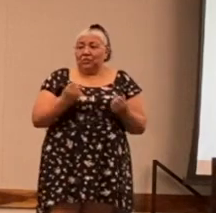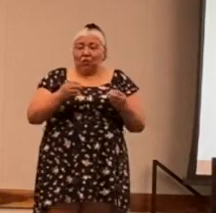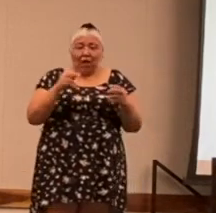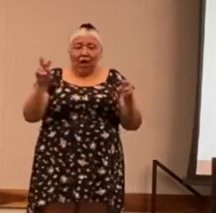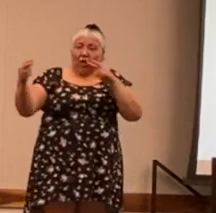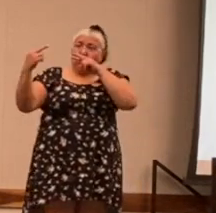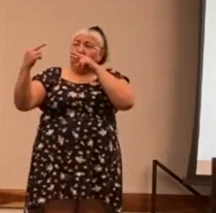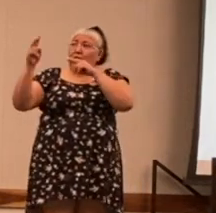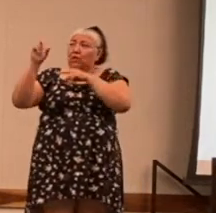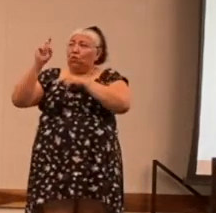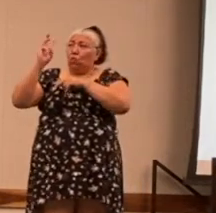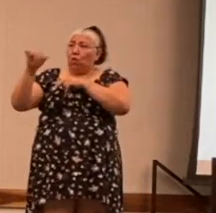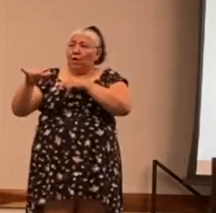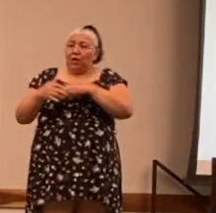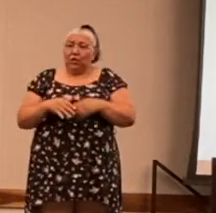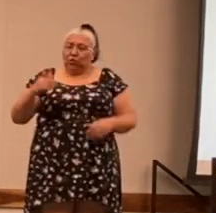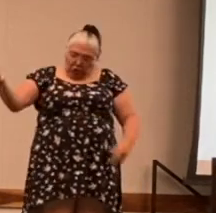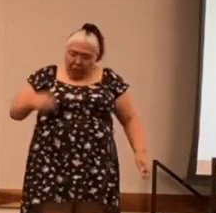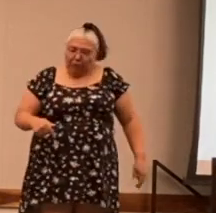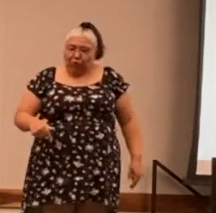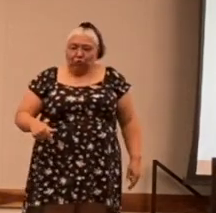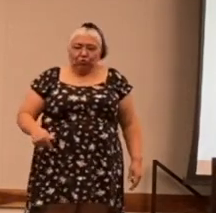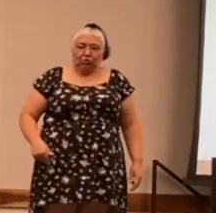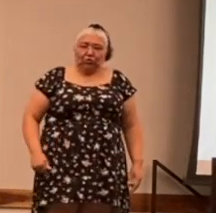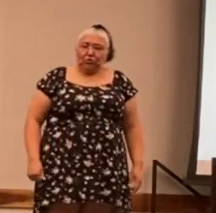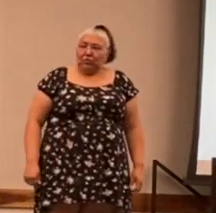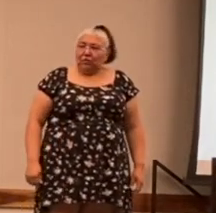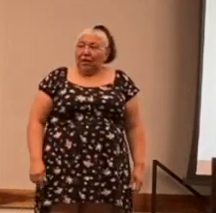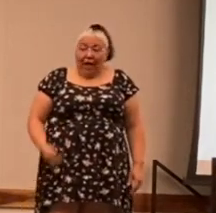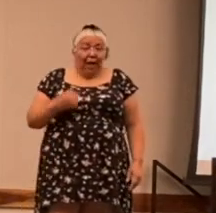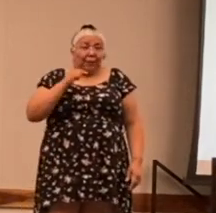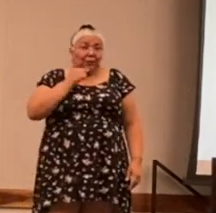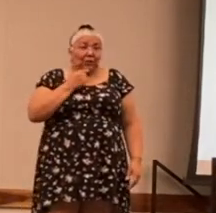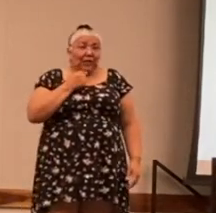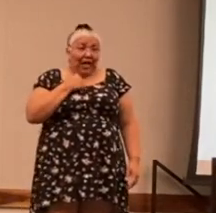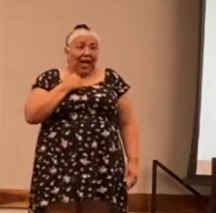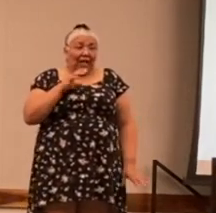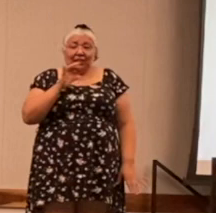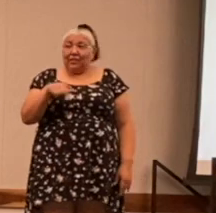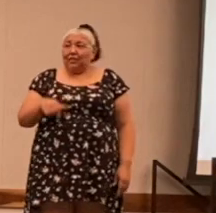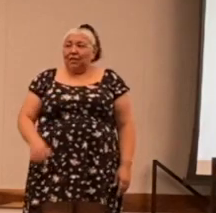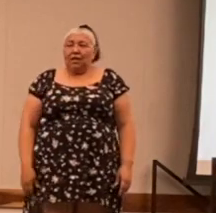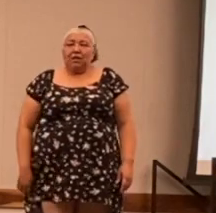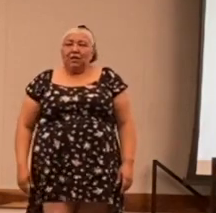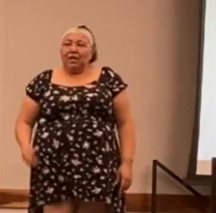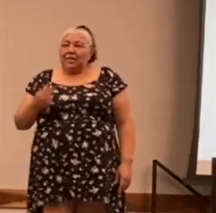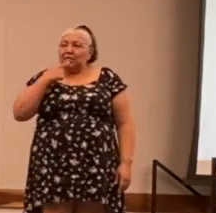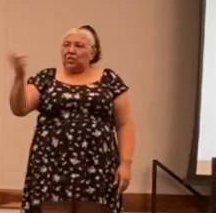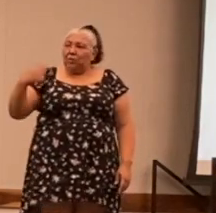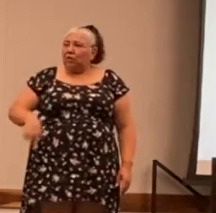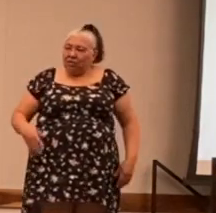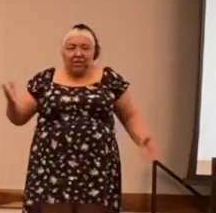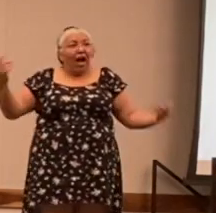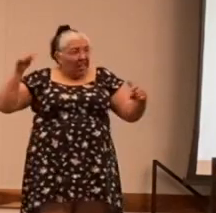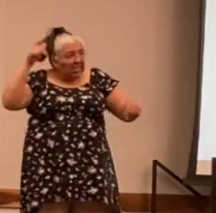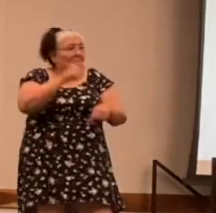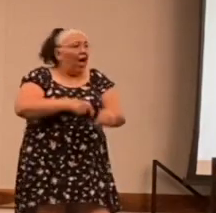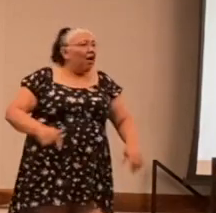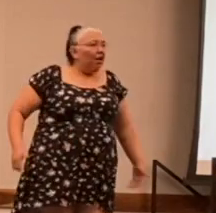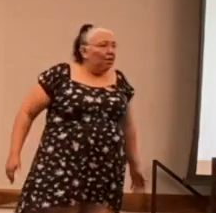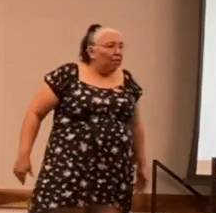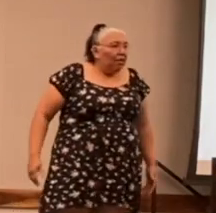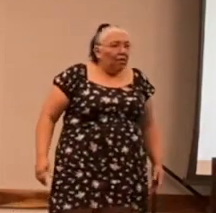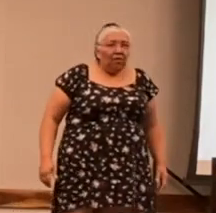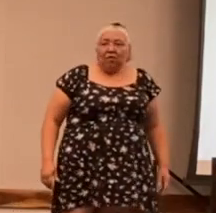at Leroy, right? And I said, Leroy, come here. Seriously, that's how I did it. I said, Leroy, come here. And he's like, yeah, it's time, right? And I was